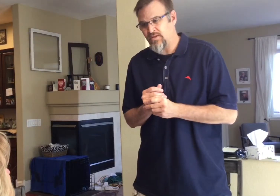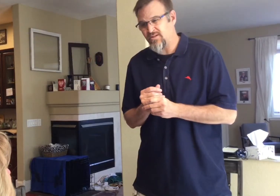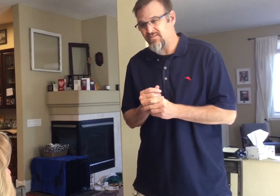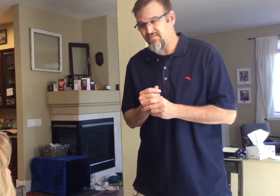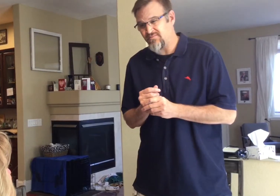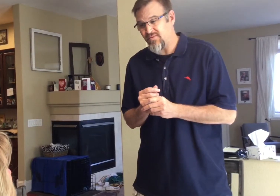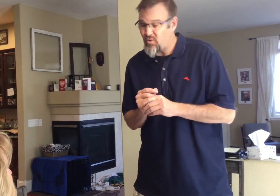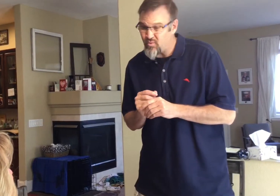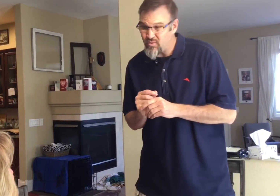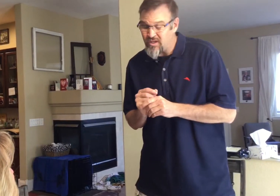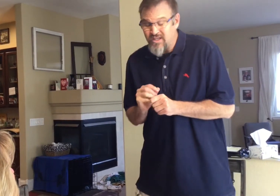No.